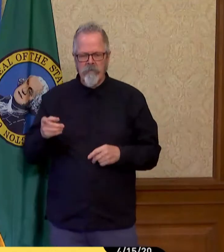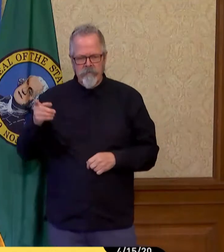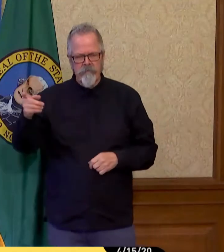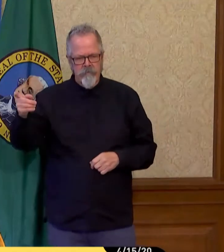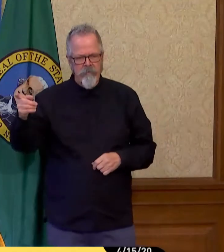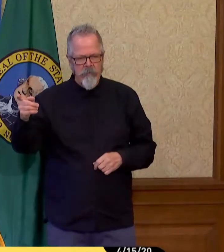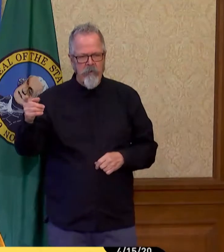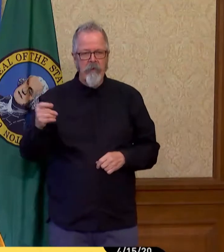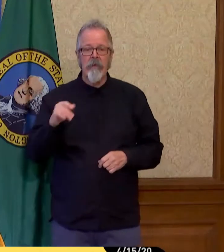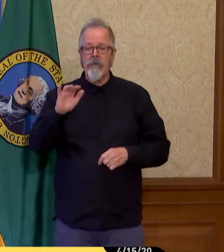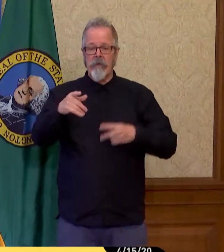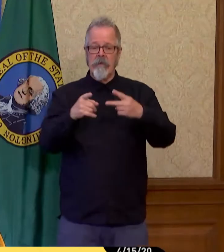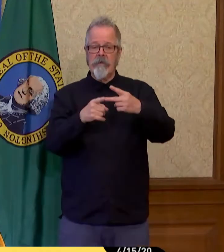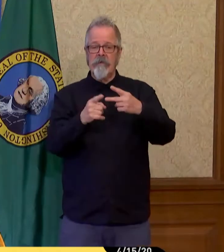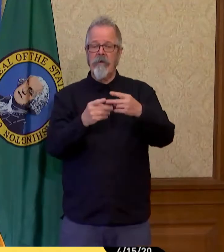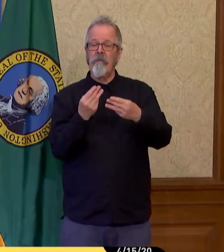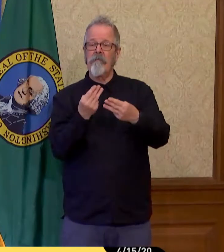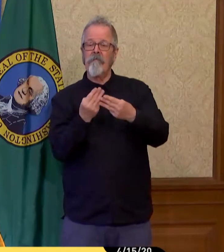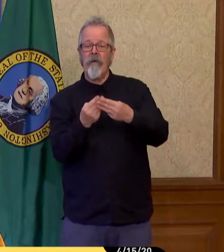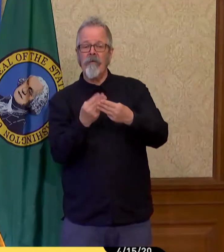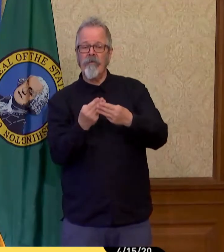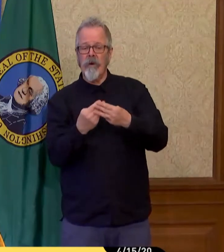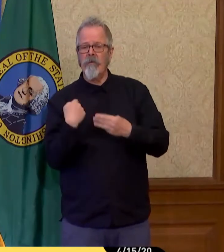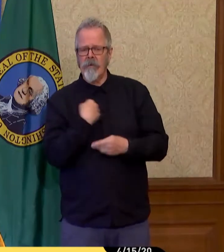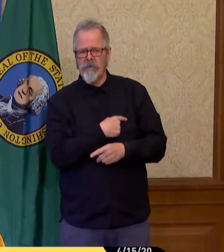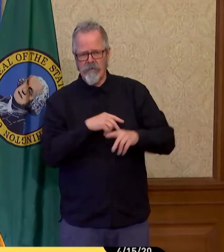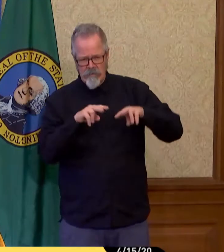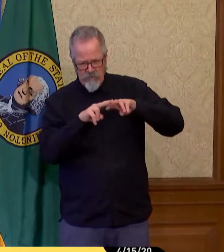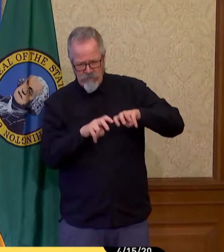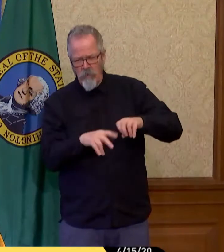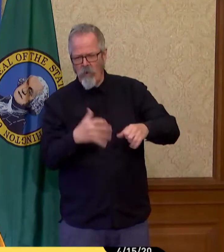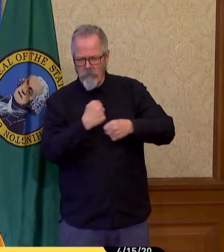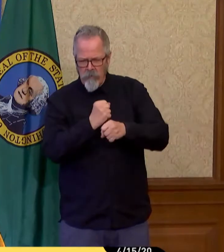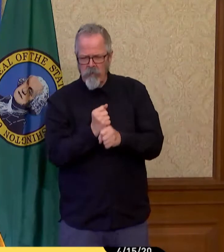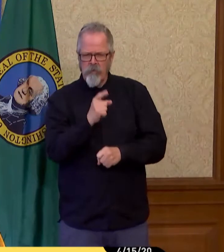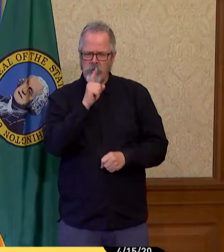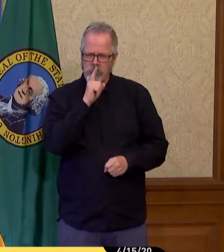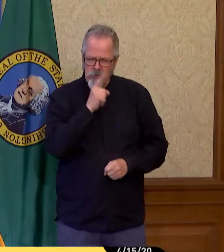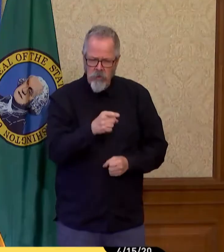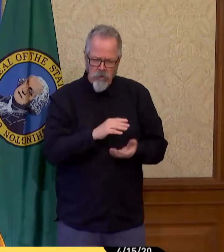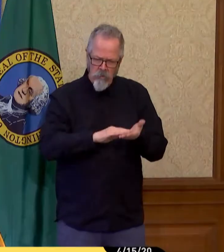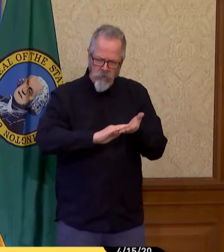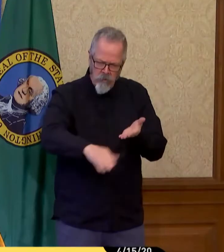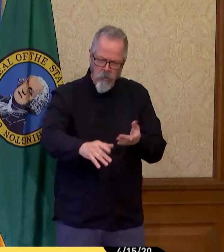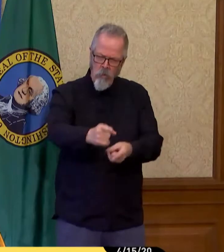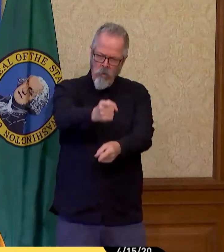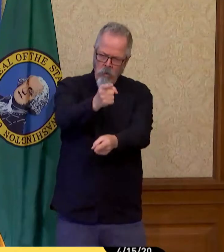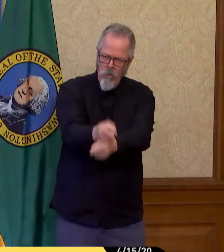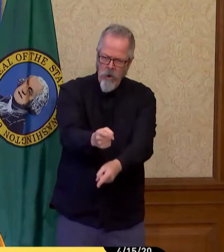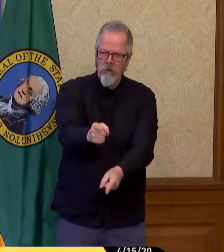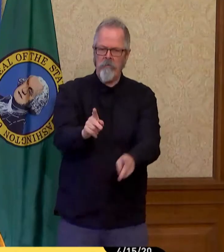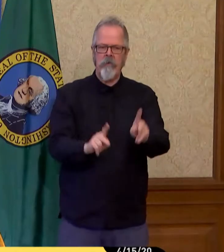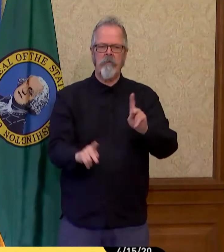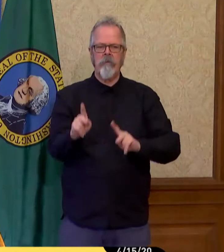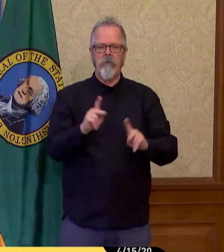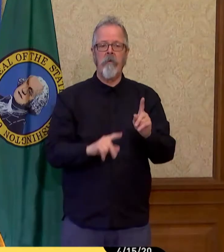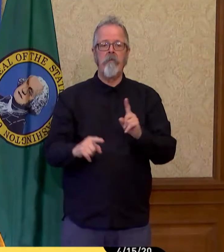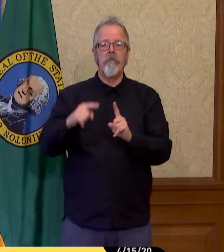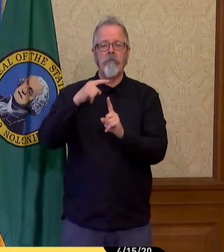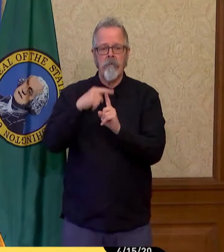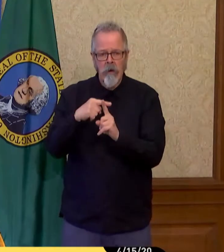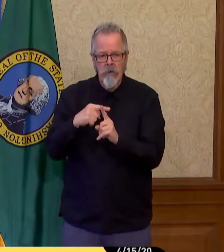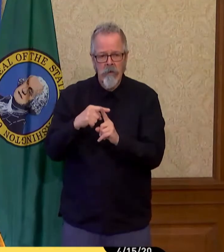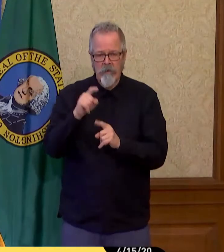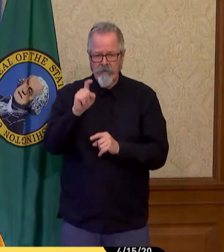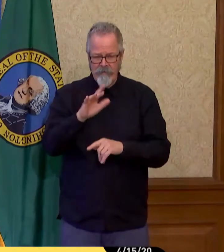some notice to the extent possible to those who may have been victims of their crimes. And I need to sign that proclamation. I haven't signed it